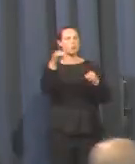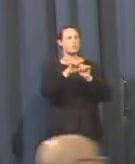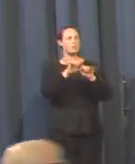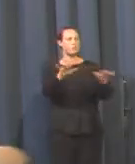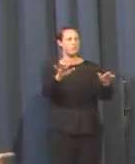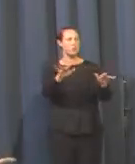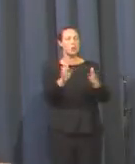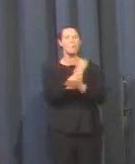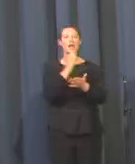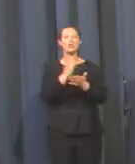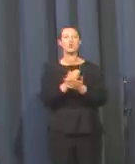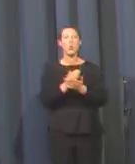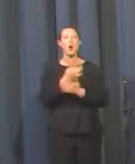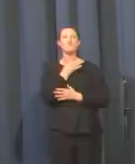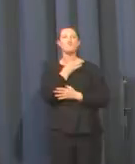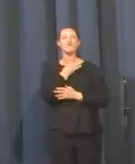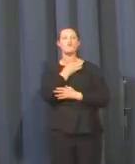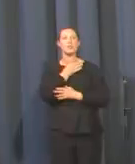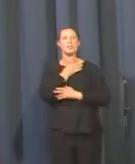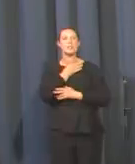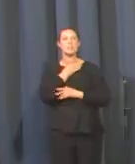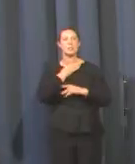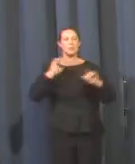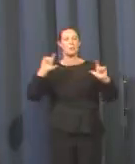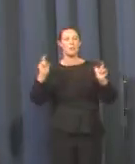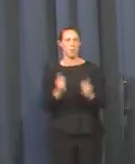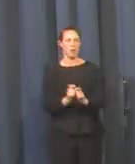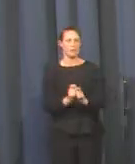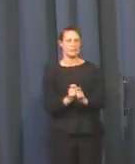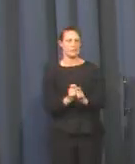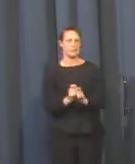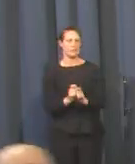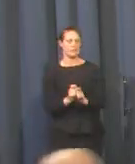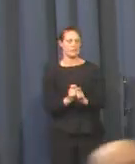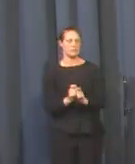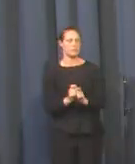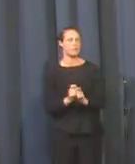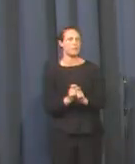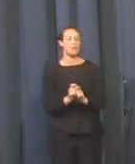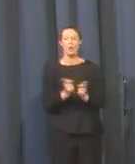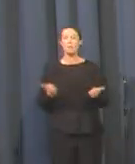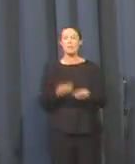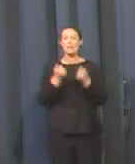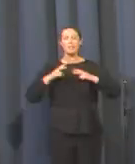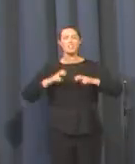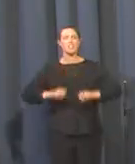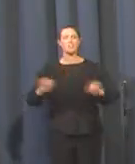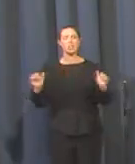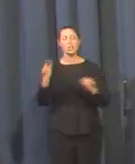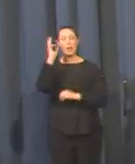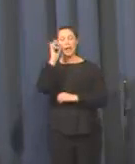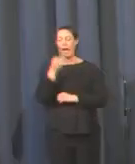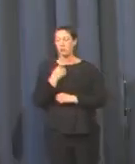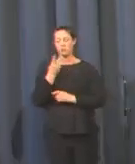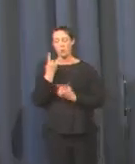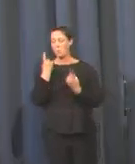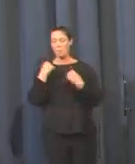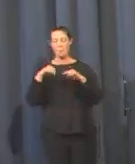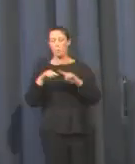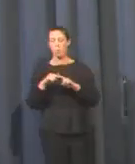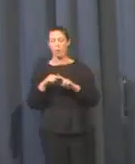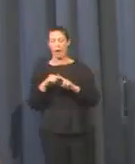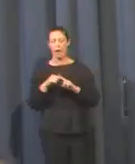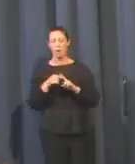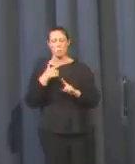A lot of investigation has gone on, and as you've heard, the council has been unable to determine what